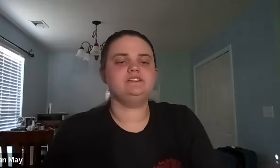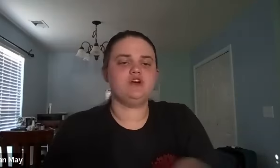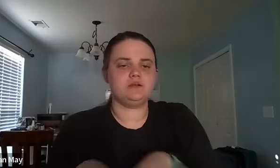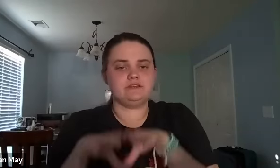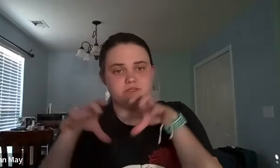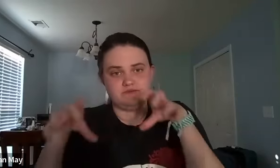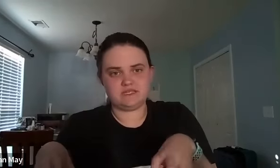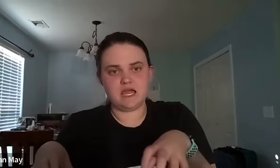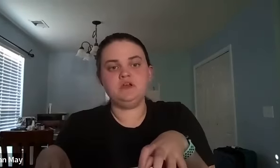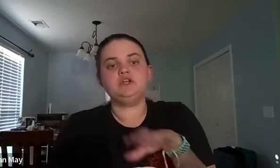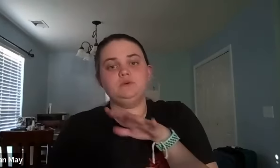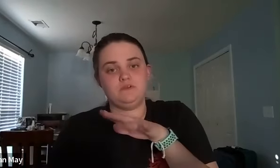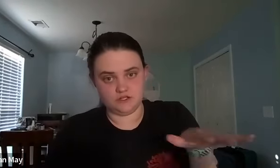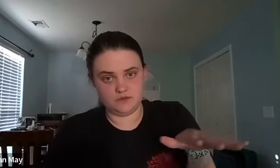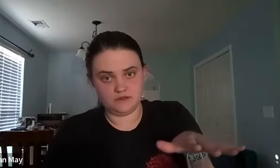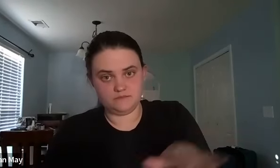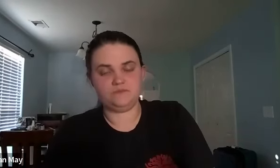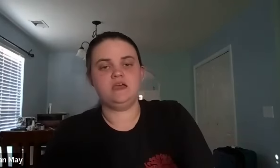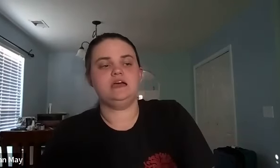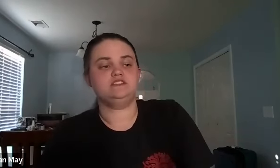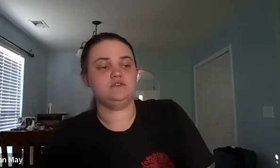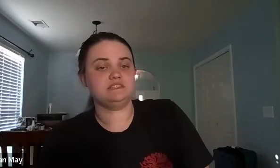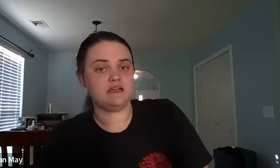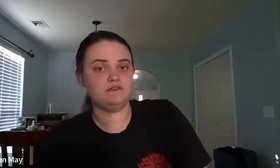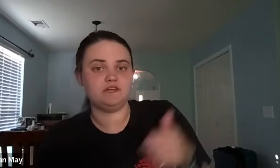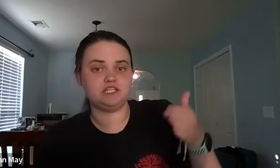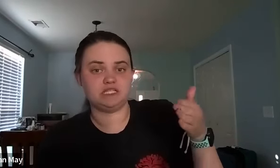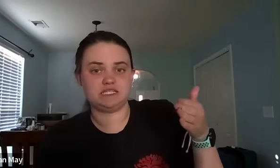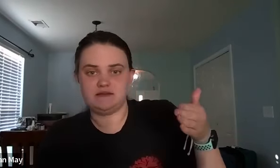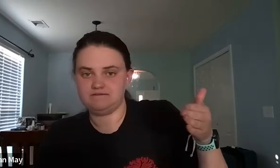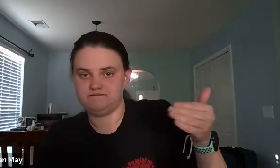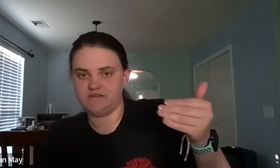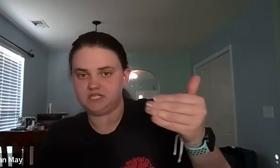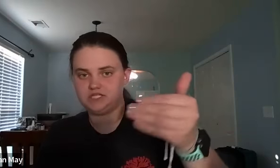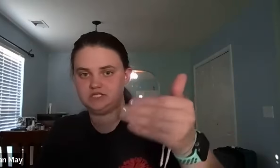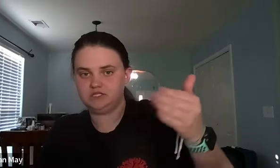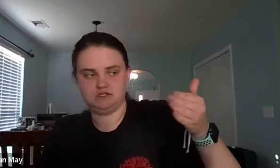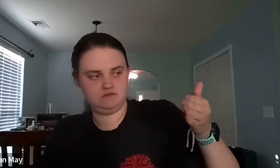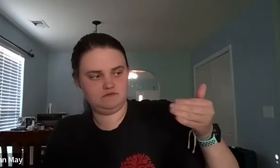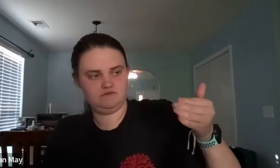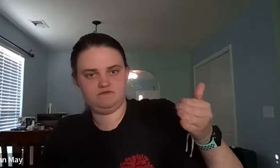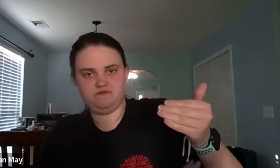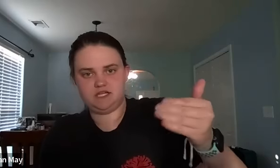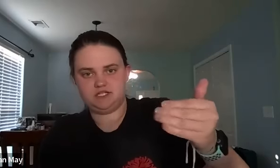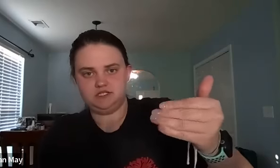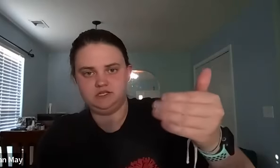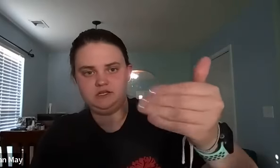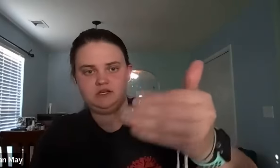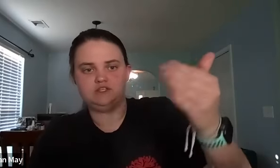to talk about a specific type, you would finger spell it. And so the sign for fish is fish, fish. So